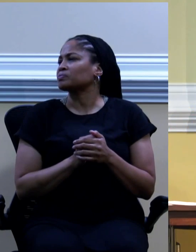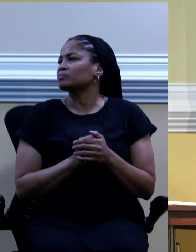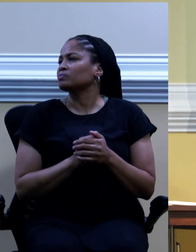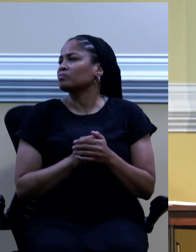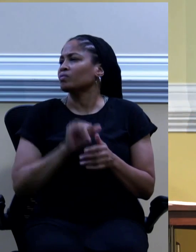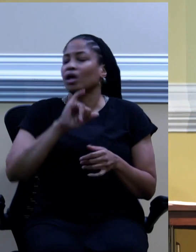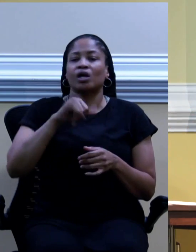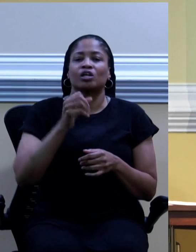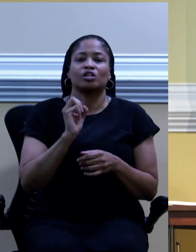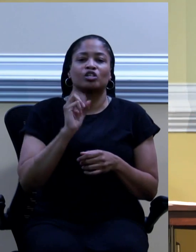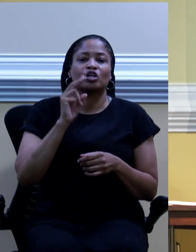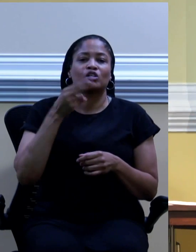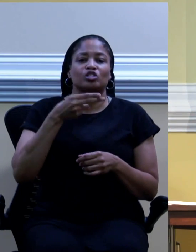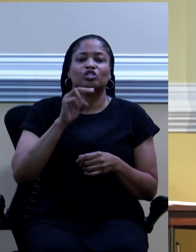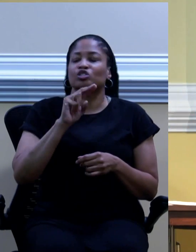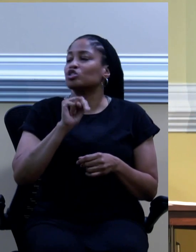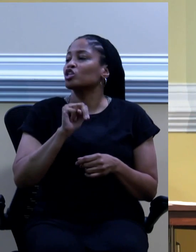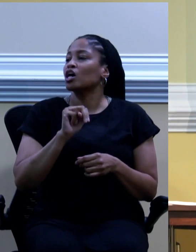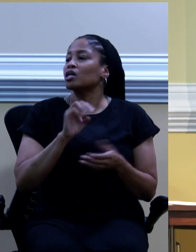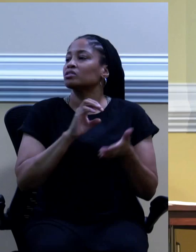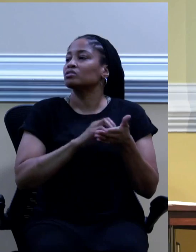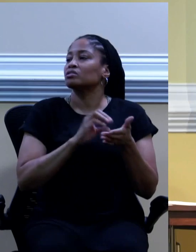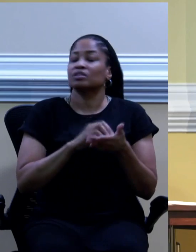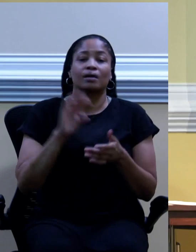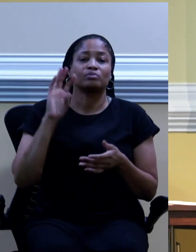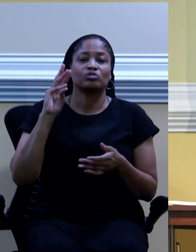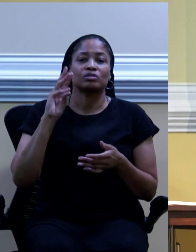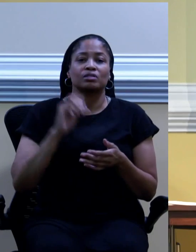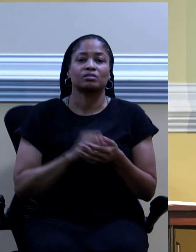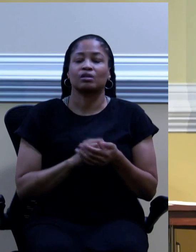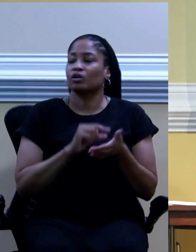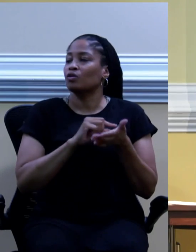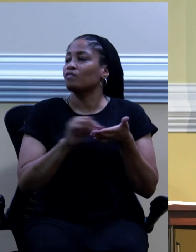St. John chapter 6. This is the last place.